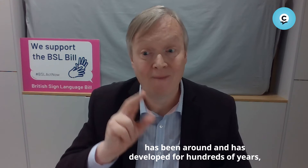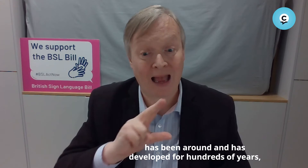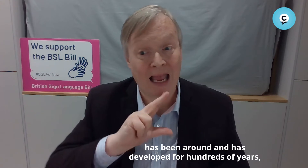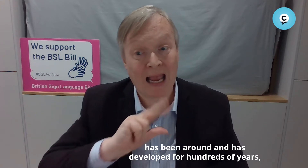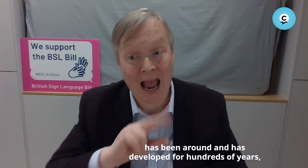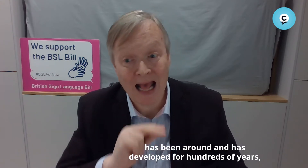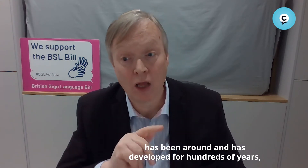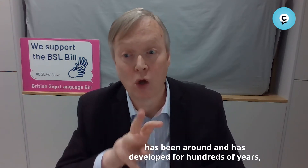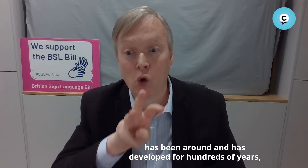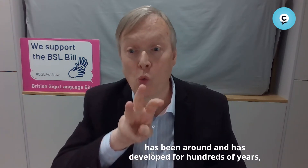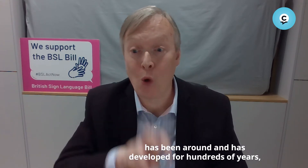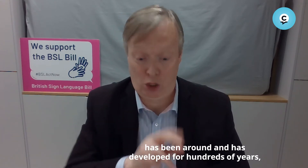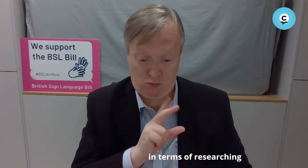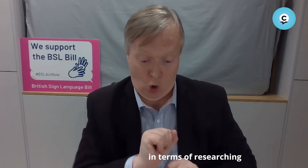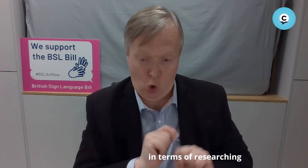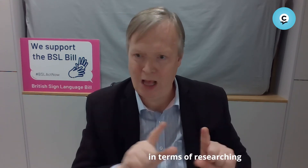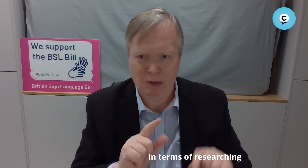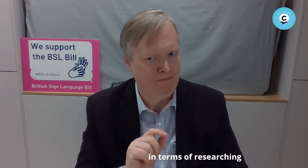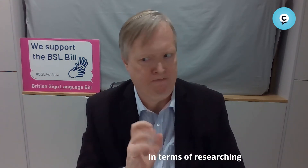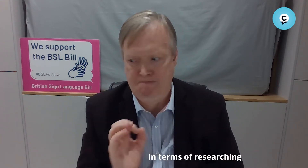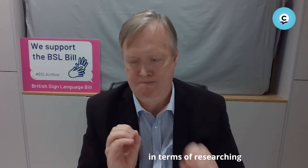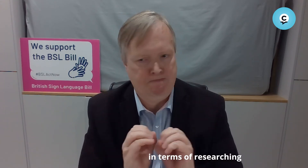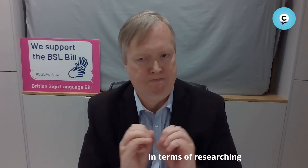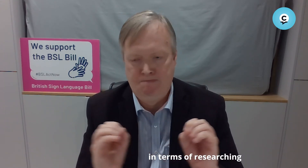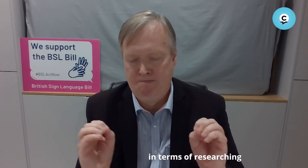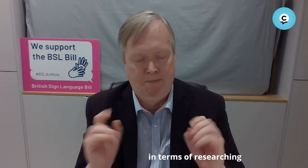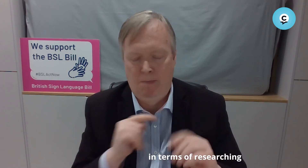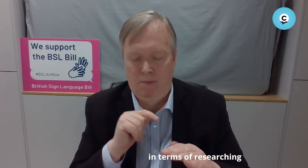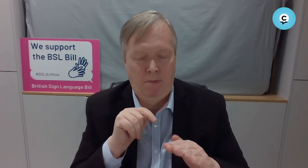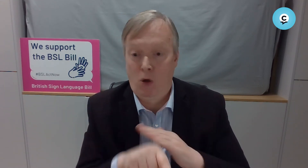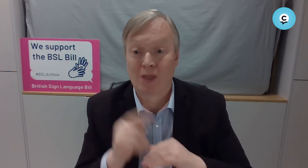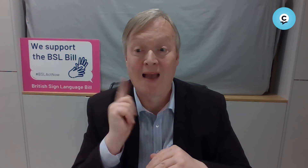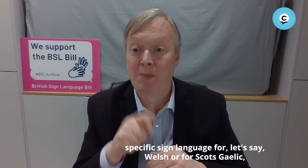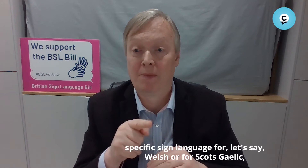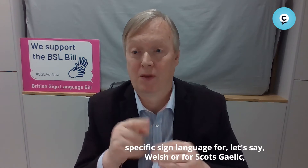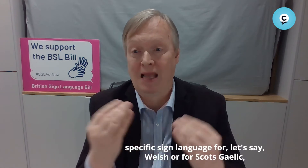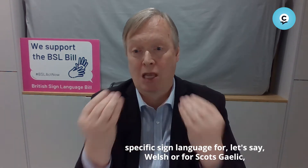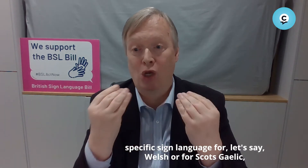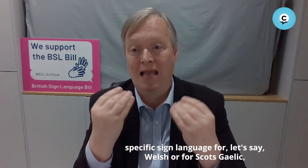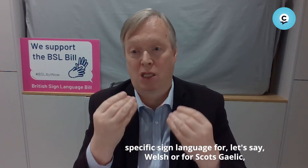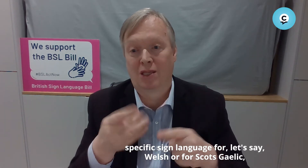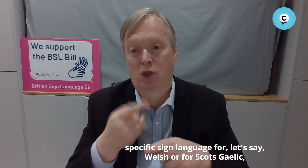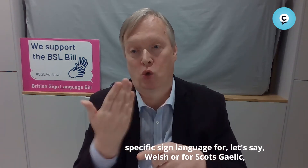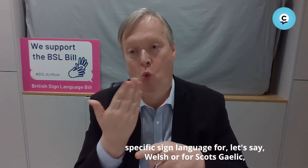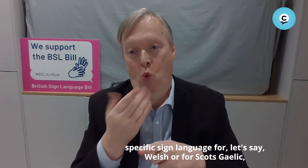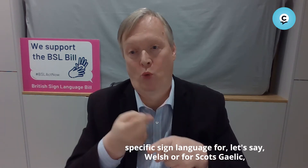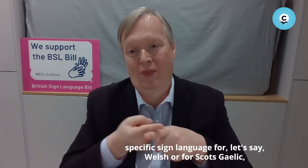years. In terms of researching specific sign language for, let's say, Welsh